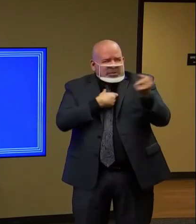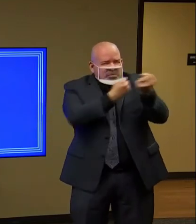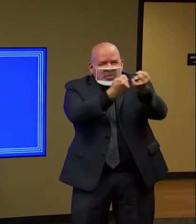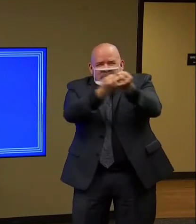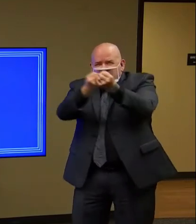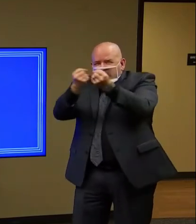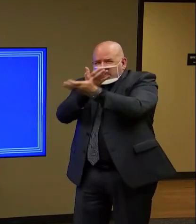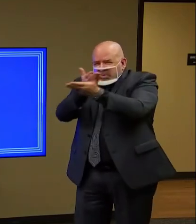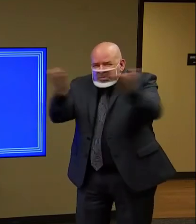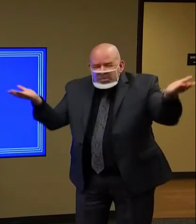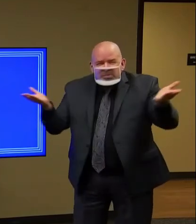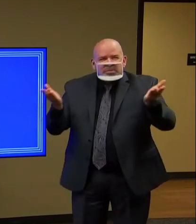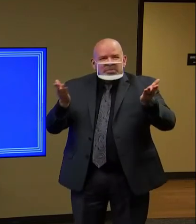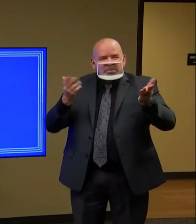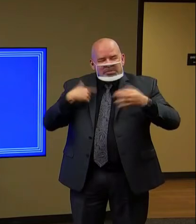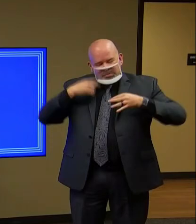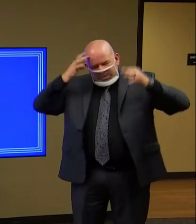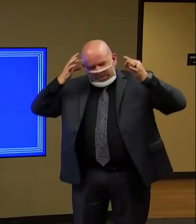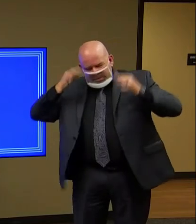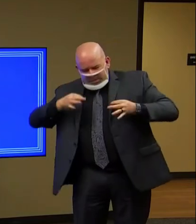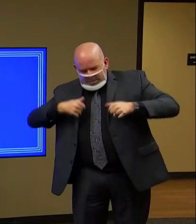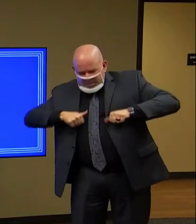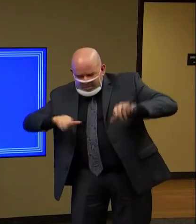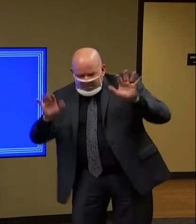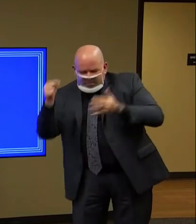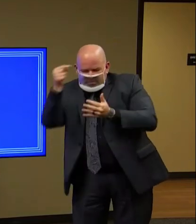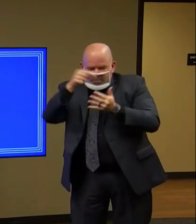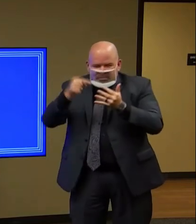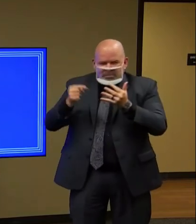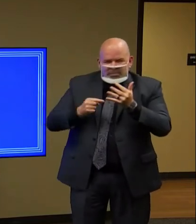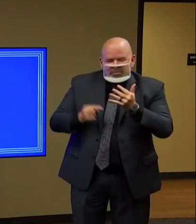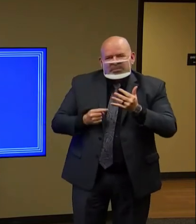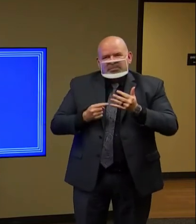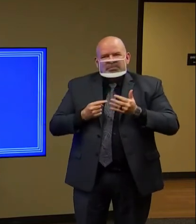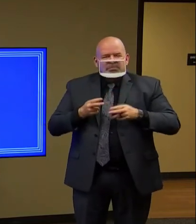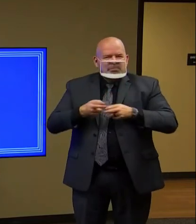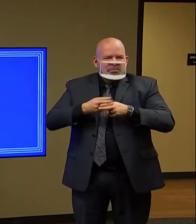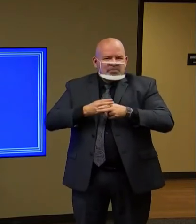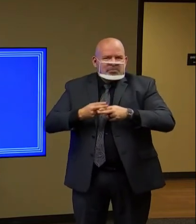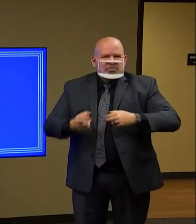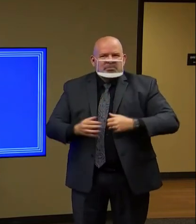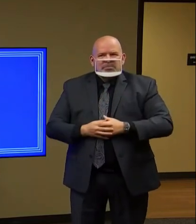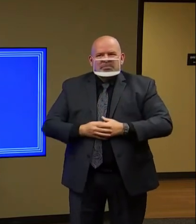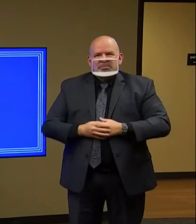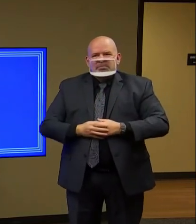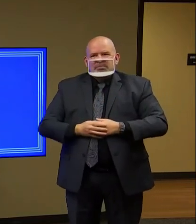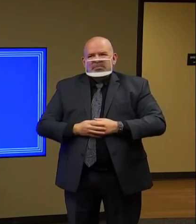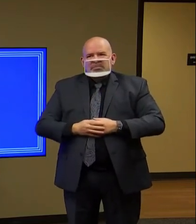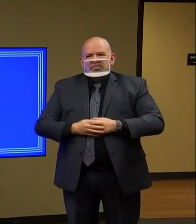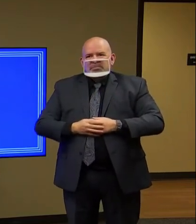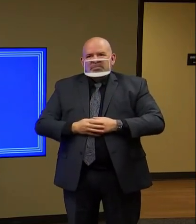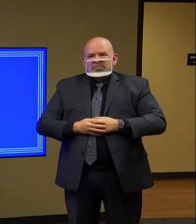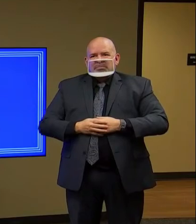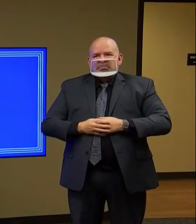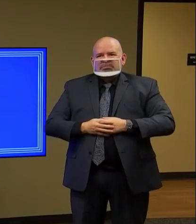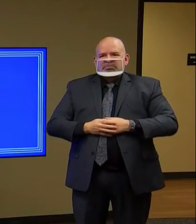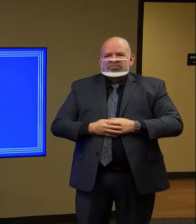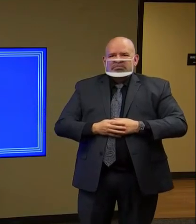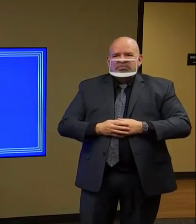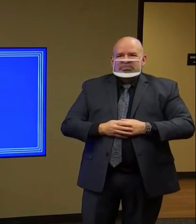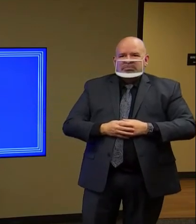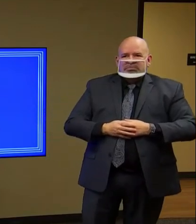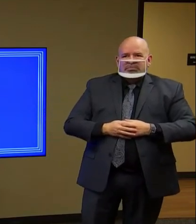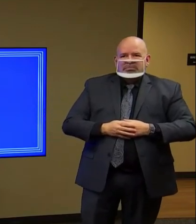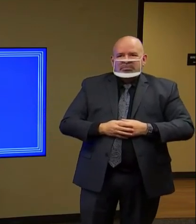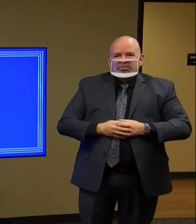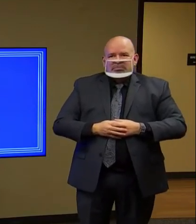together, but that are safe. Now this week, we got a much needed boost to our efforts in the